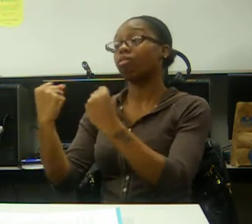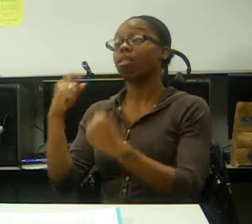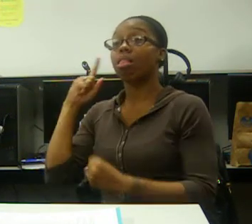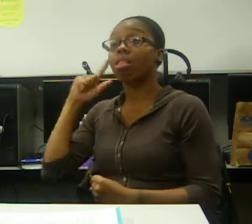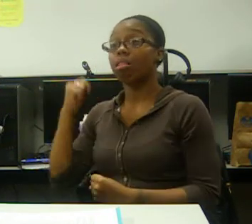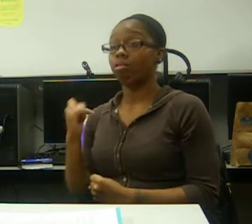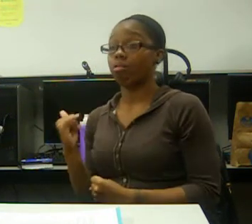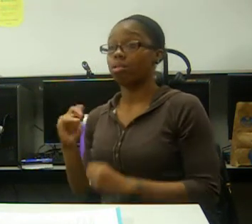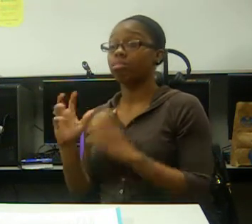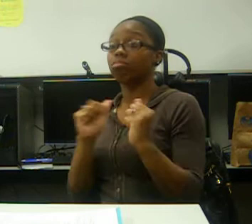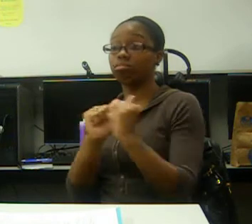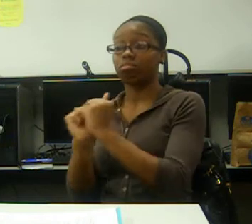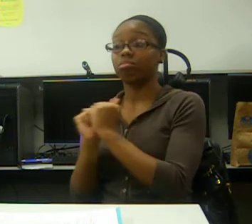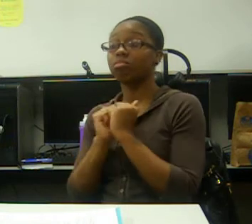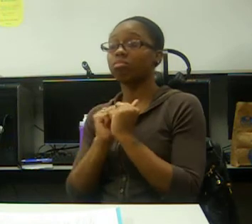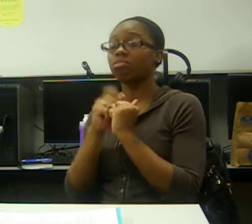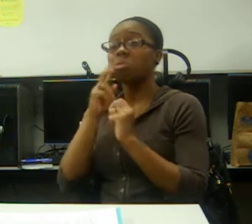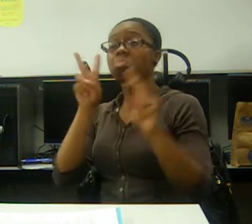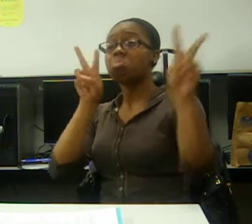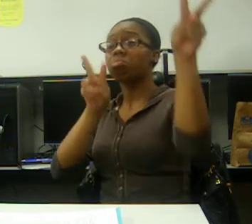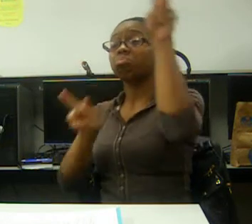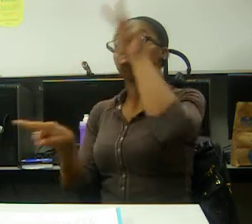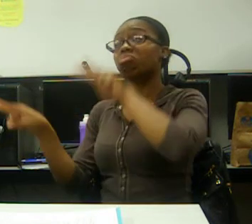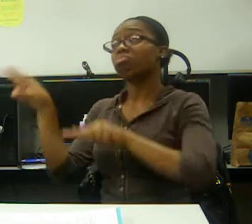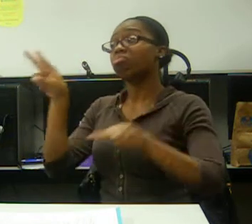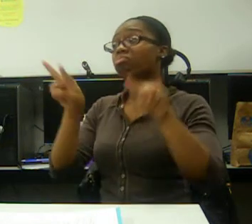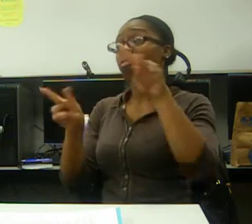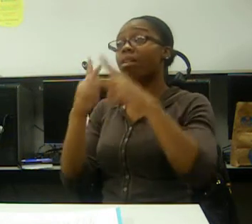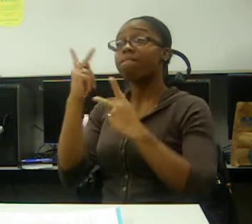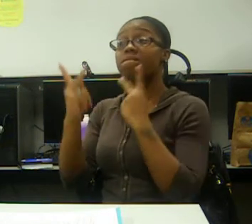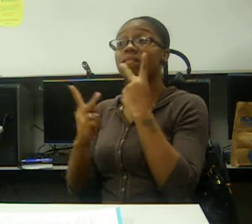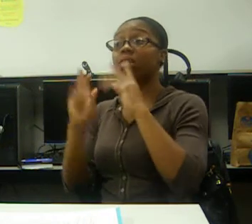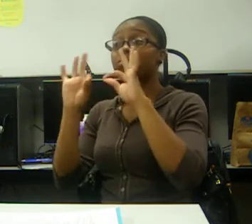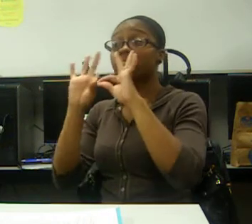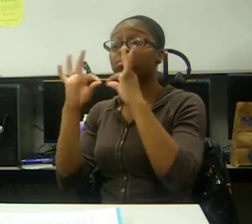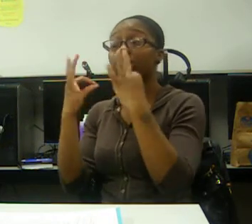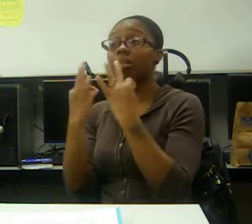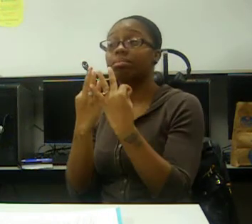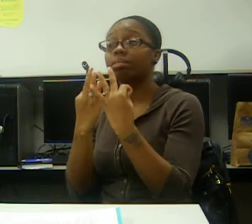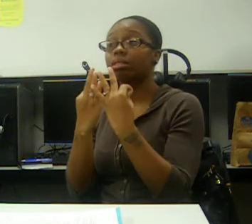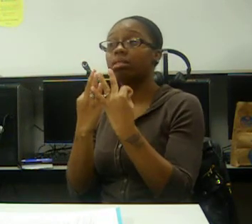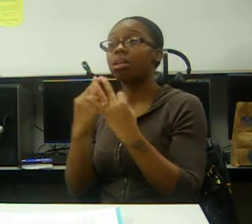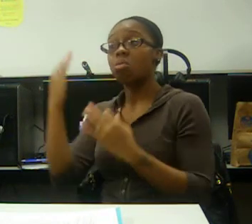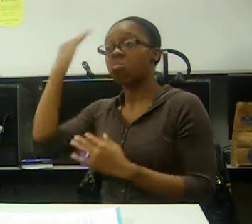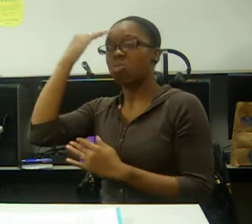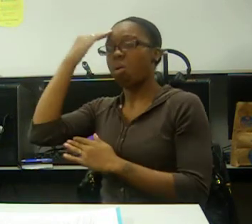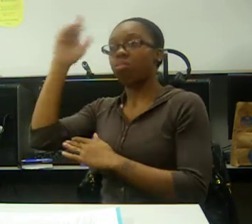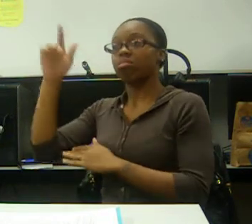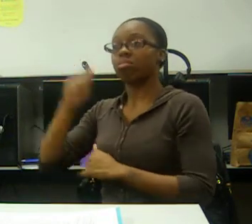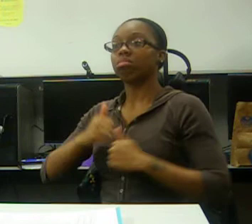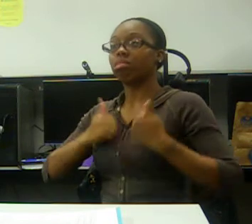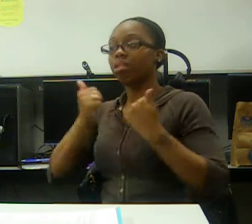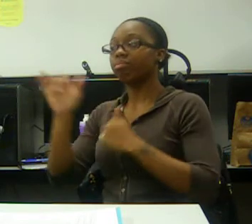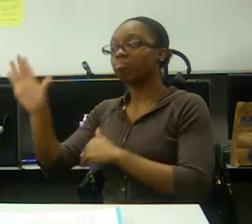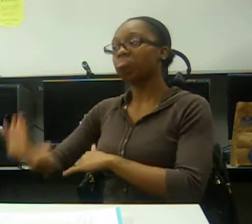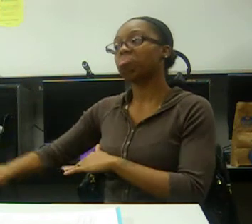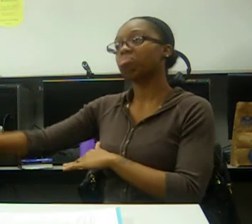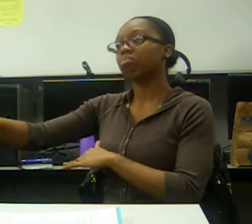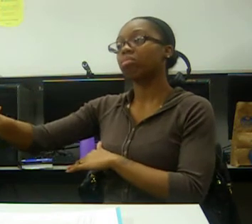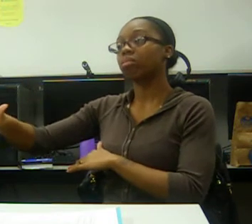just do some sightseeing and visit some family that we had out there. So the trip actually started when we